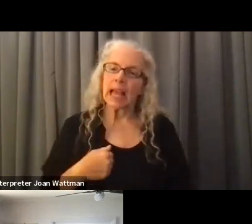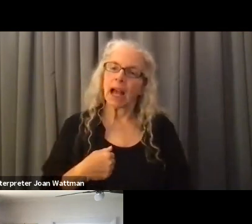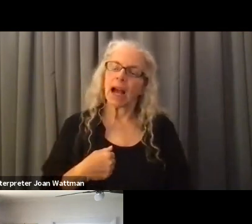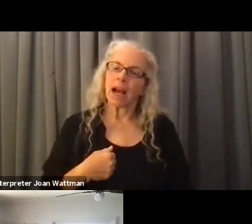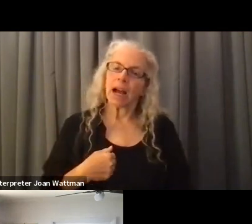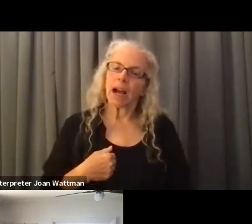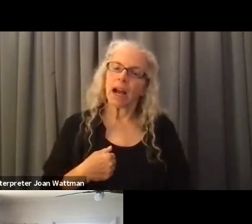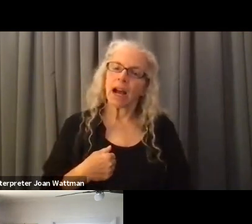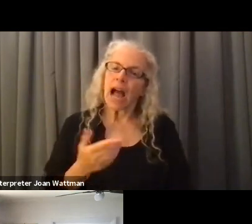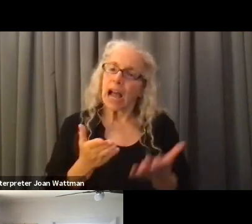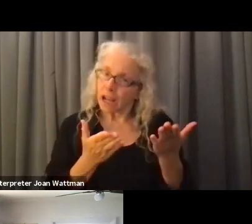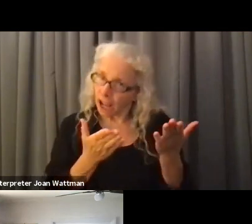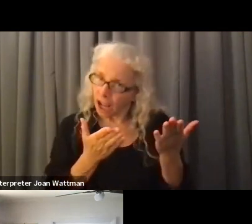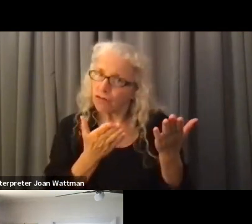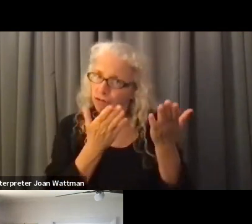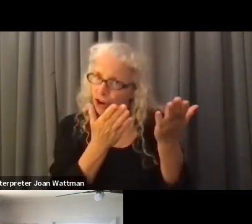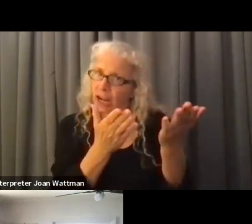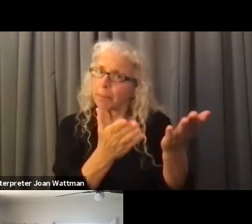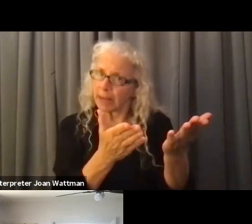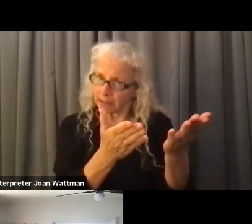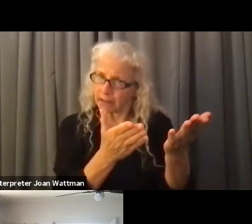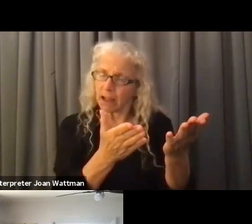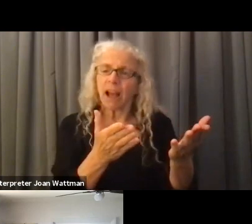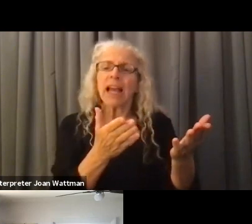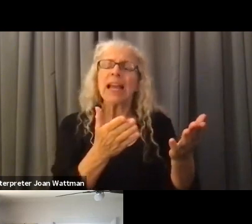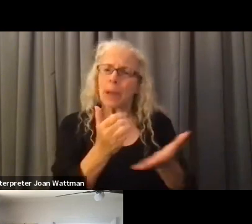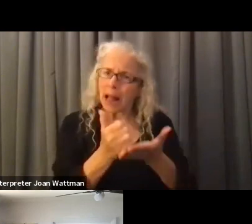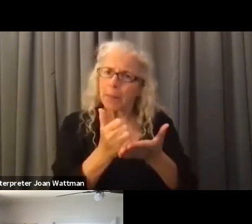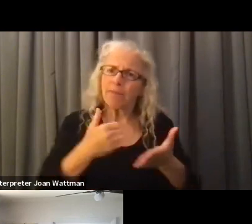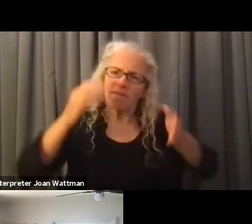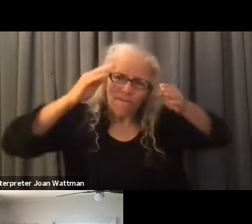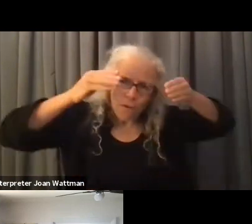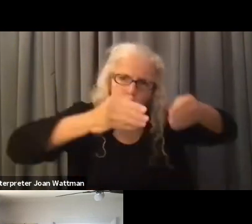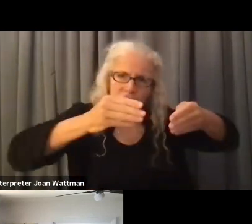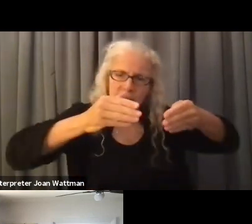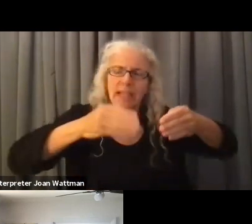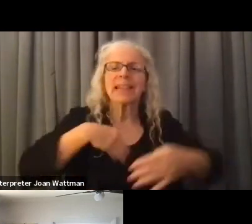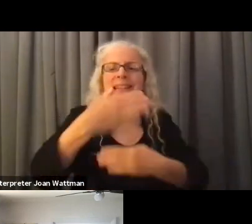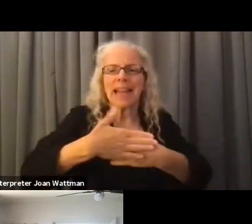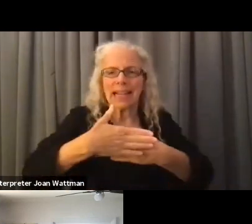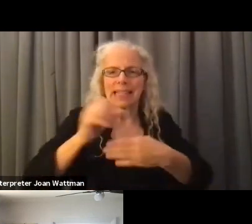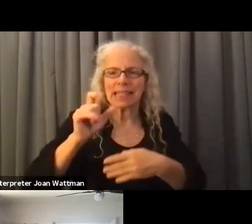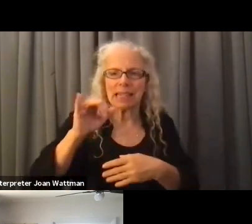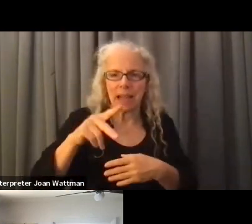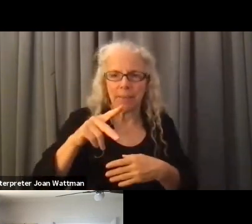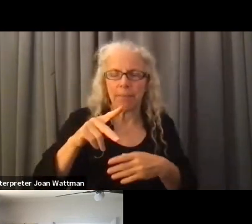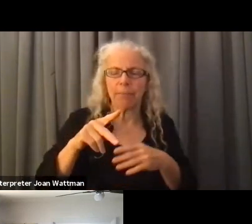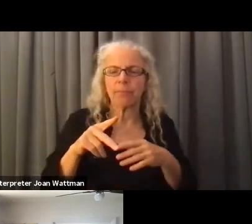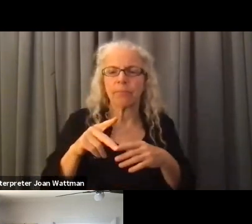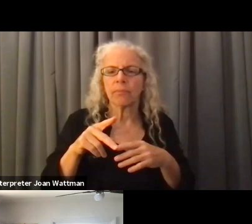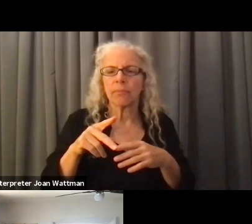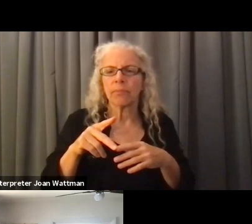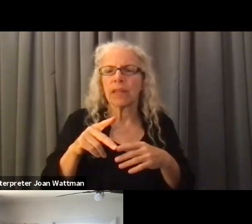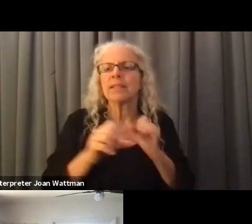that I would recommend, just to keep us focused, that the very next step be developing a